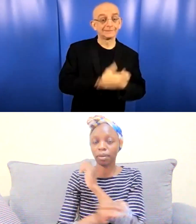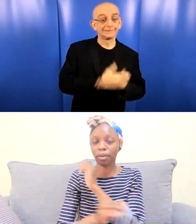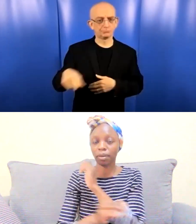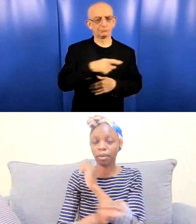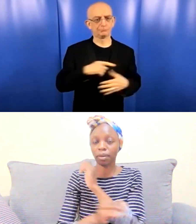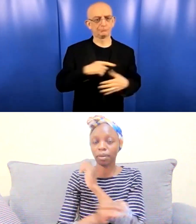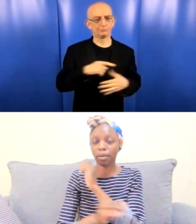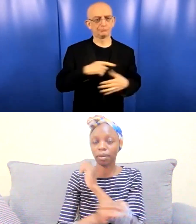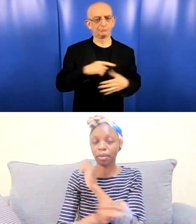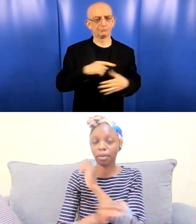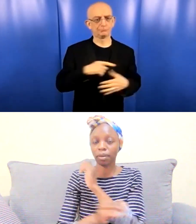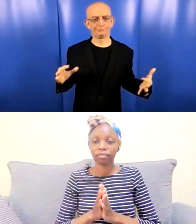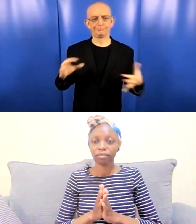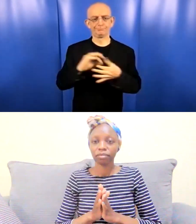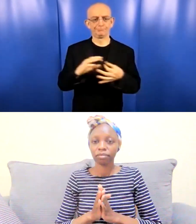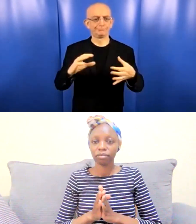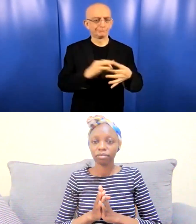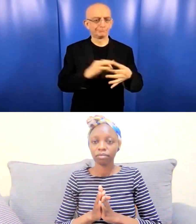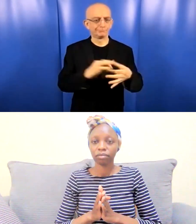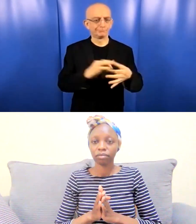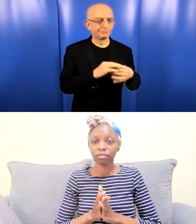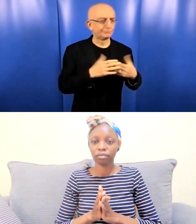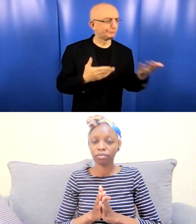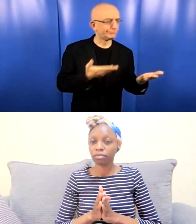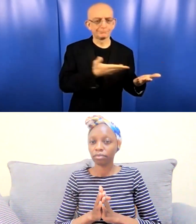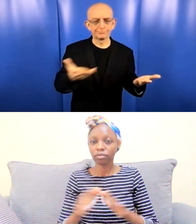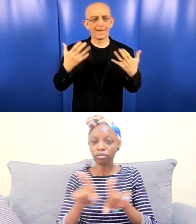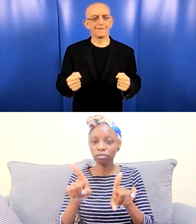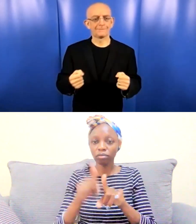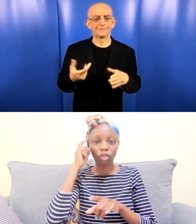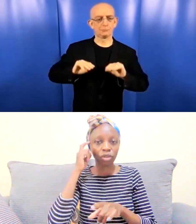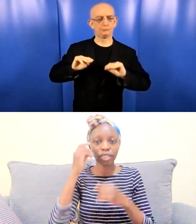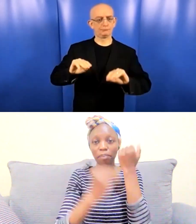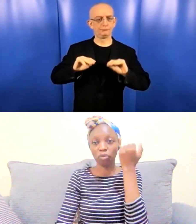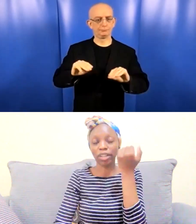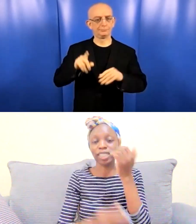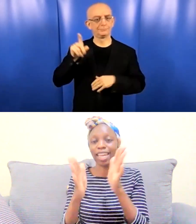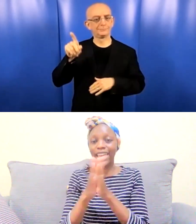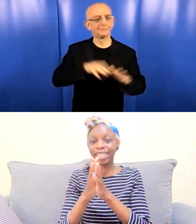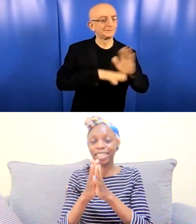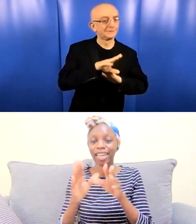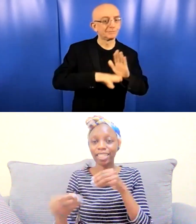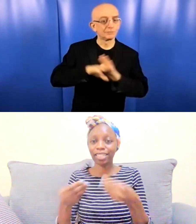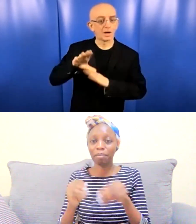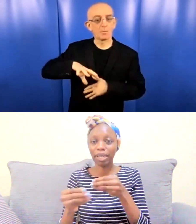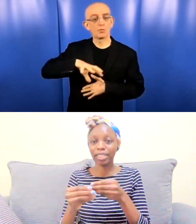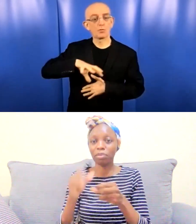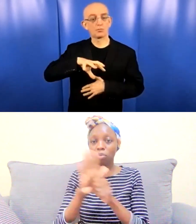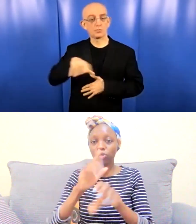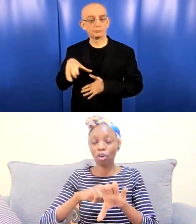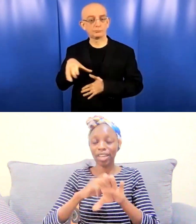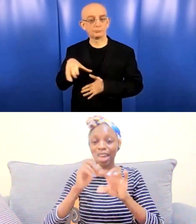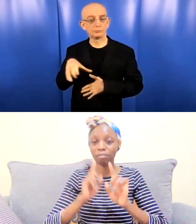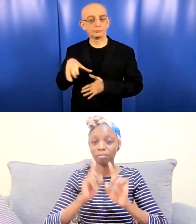to consider that poverty and disability are cross-related. I